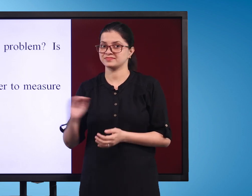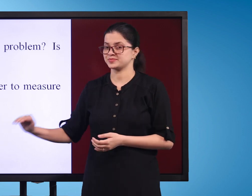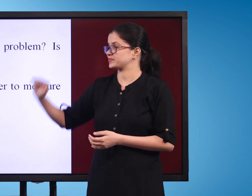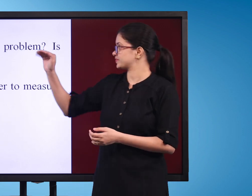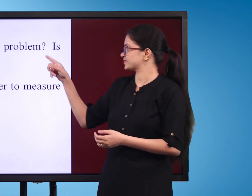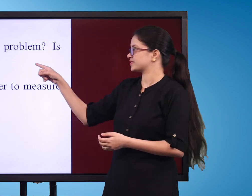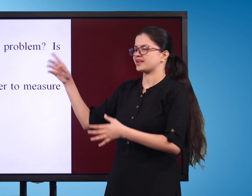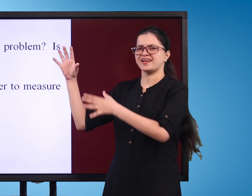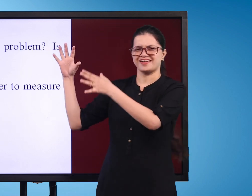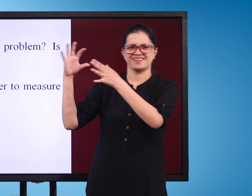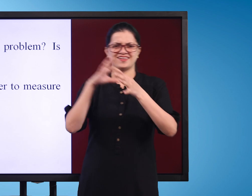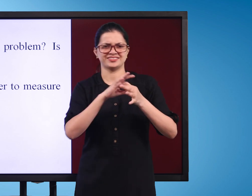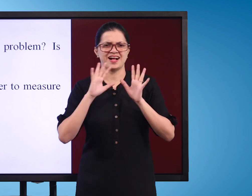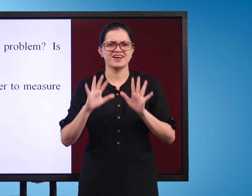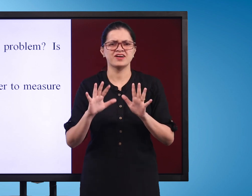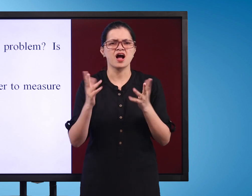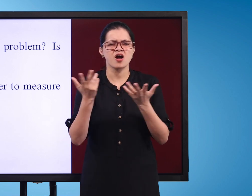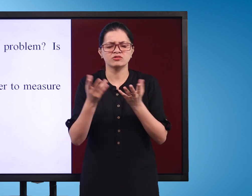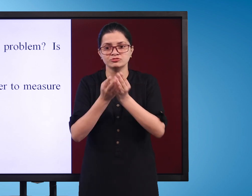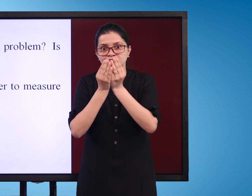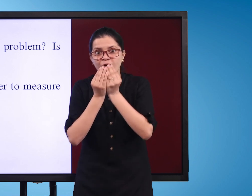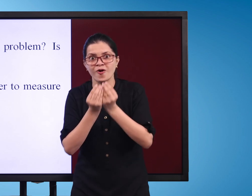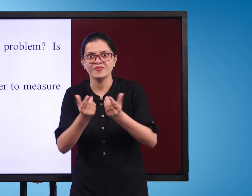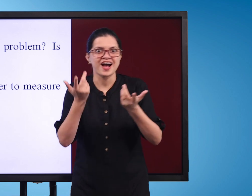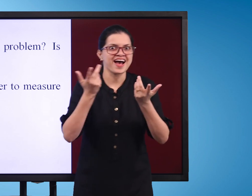Can we avoid this problem? Is there a better way?